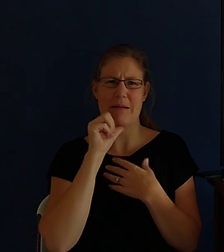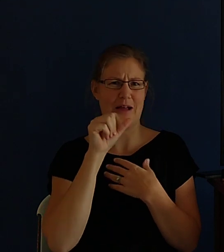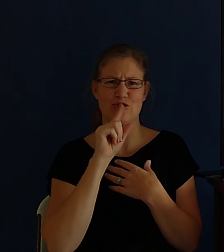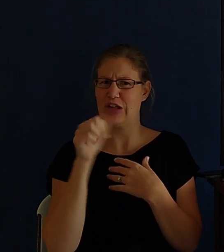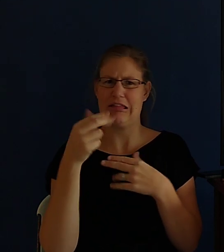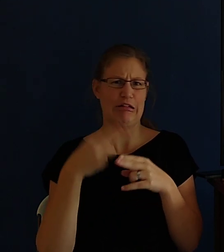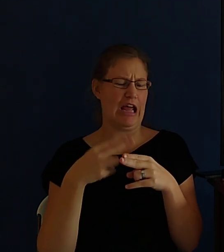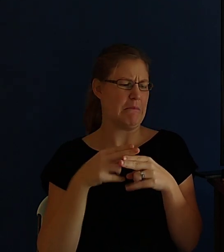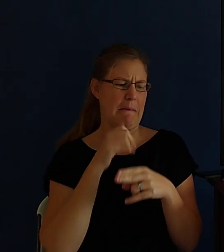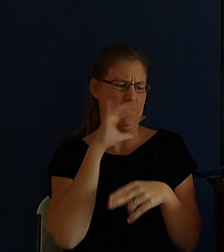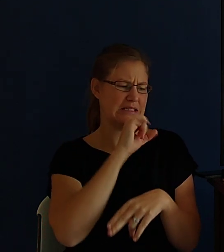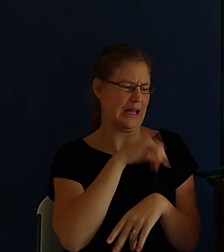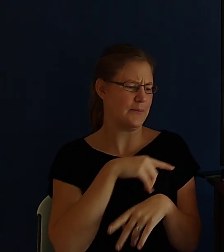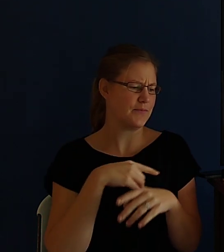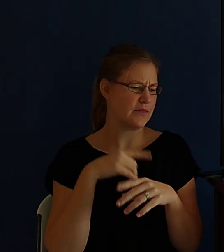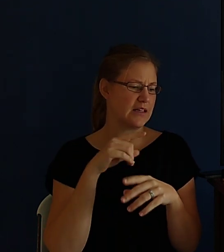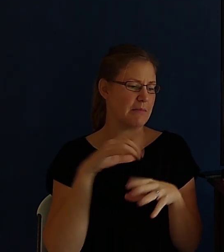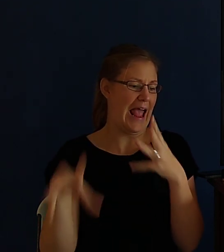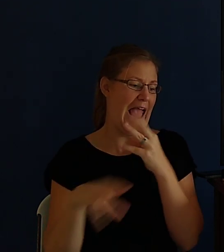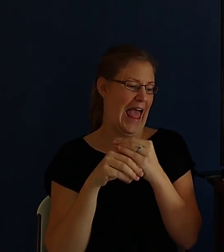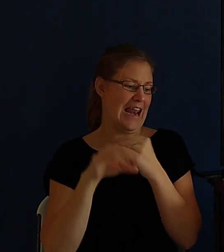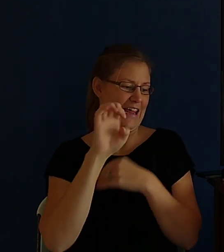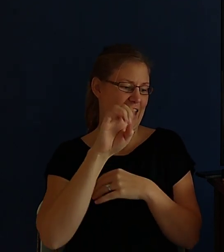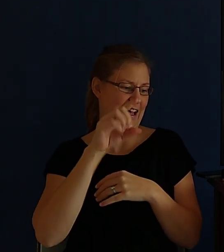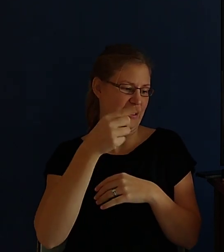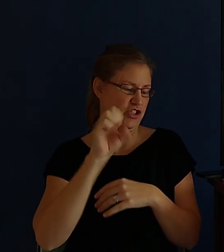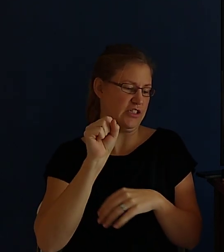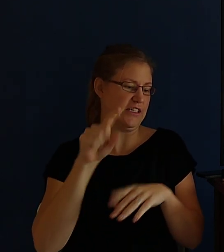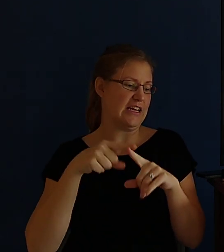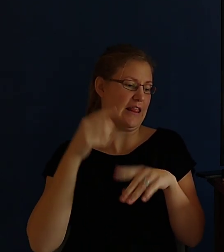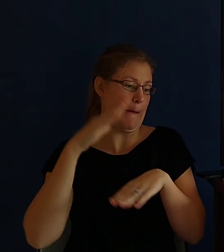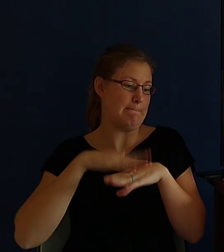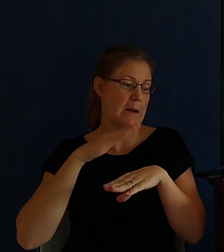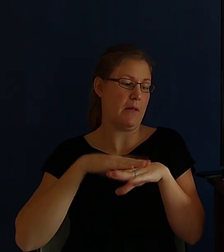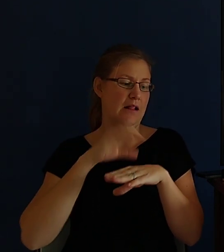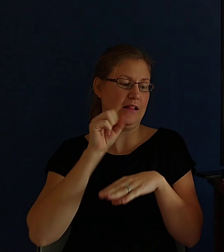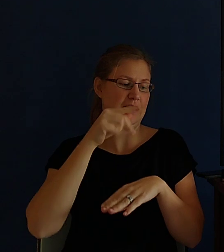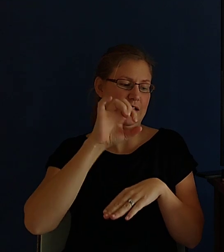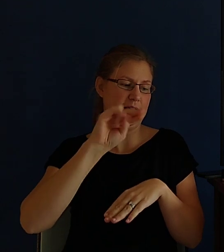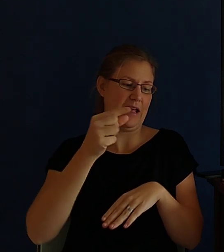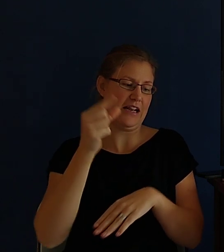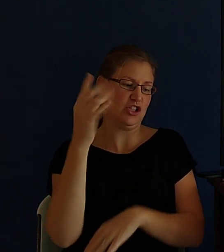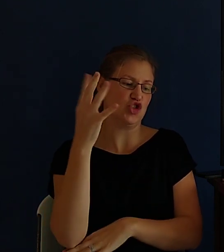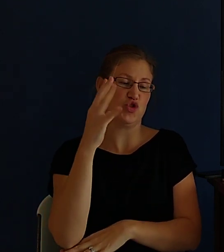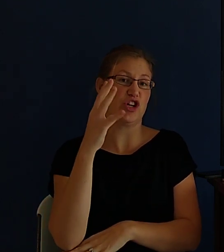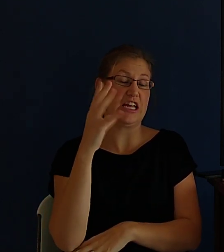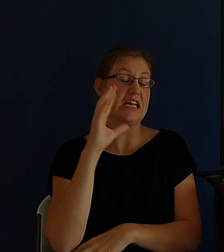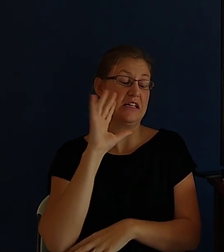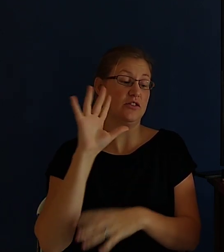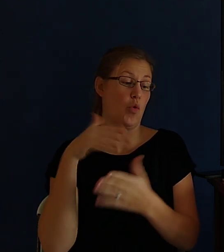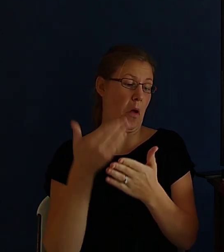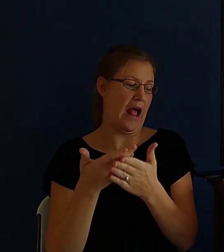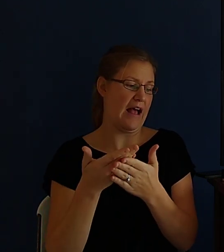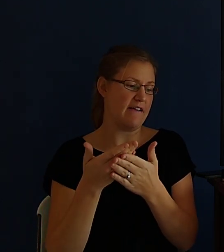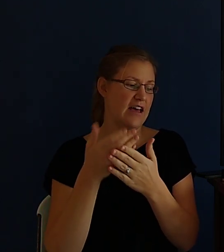iteratively adding edges until a minimum spanning tree is obtained. The algorithm begins with a